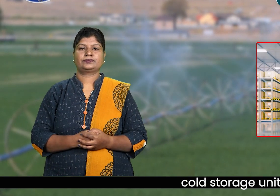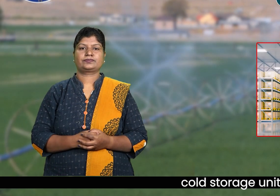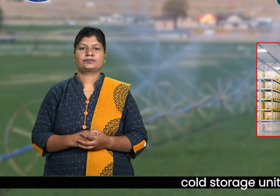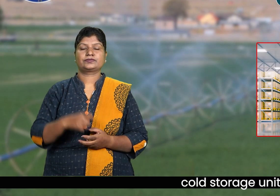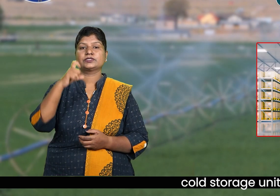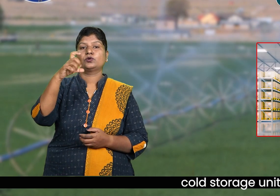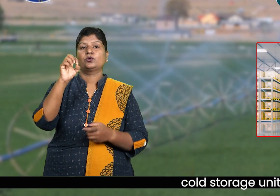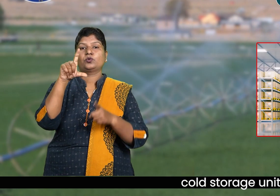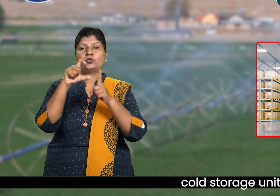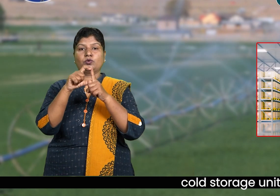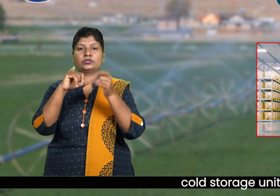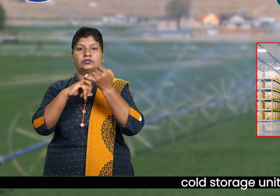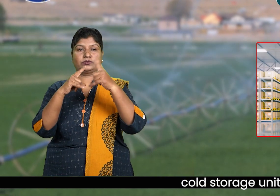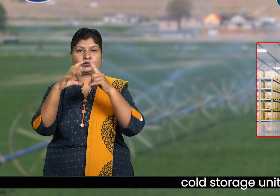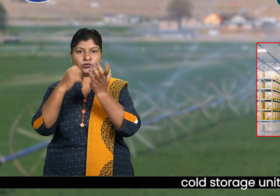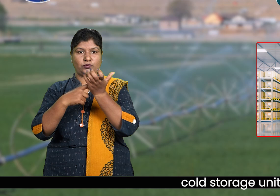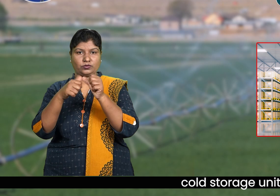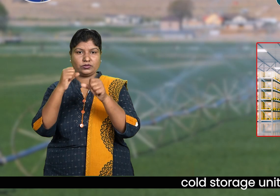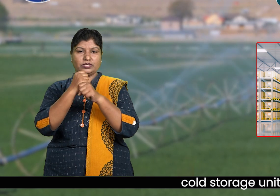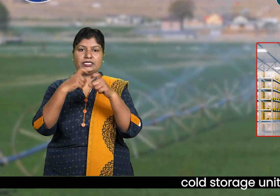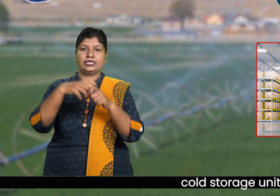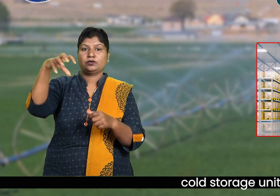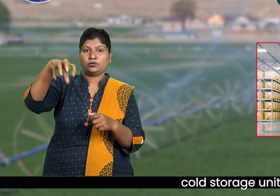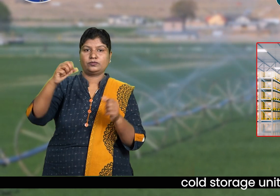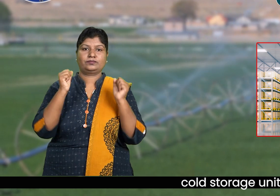cold storage units,